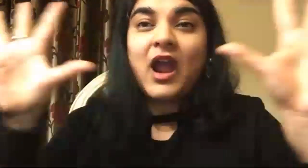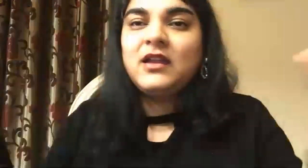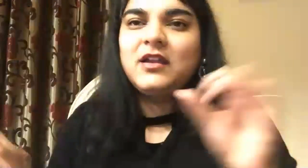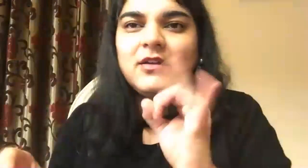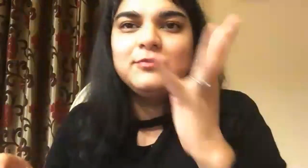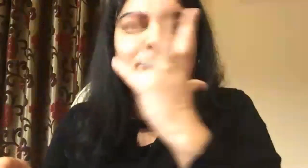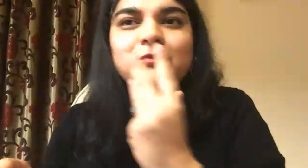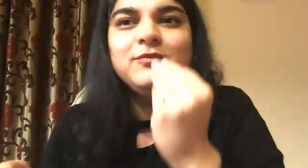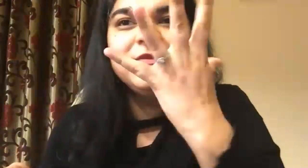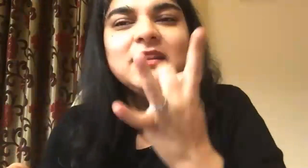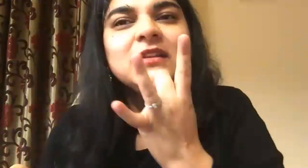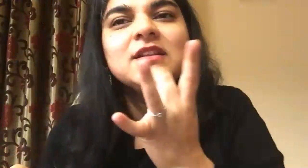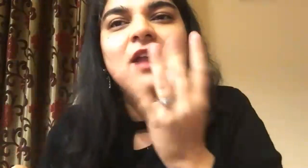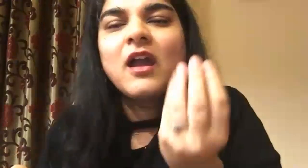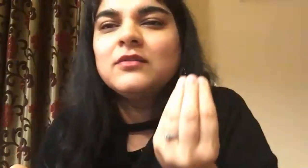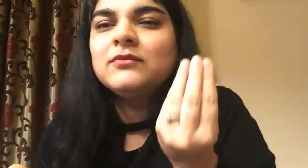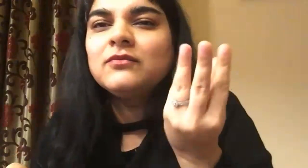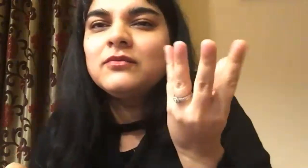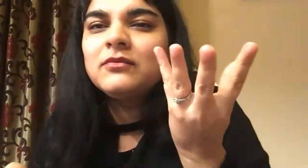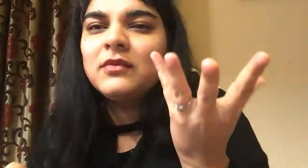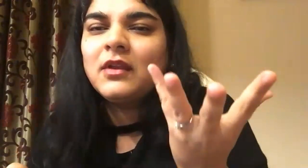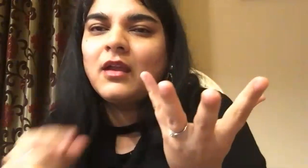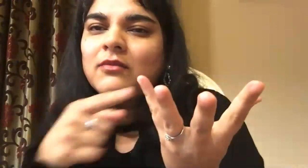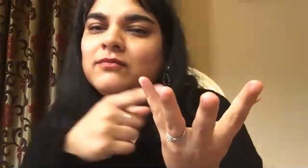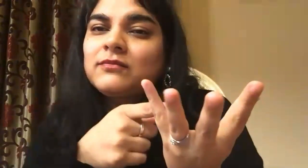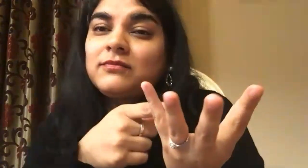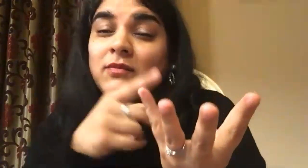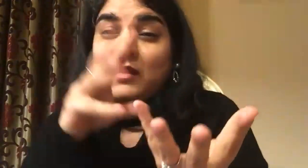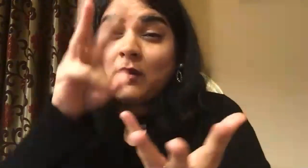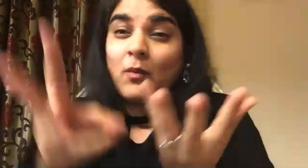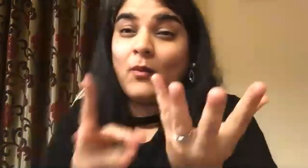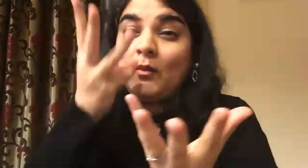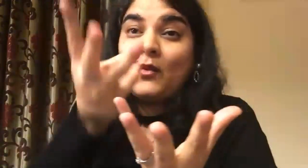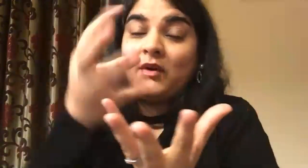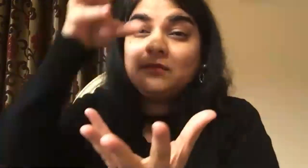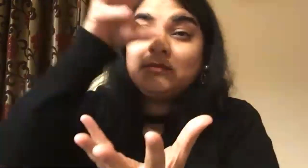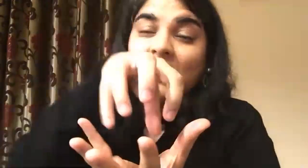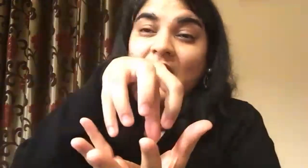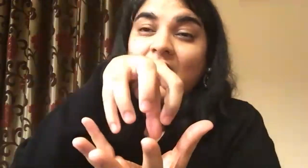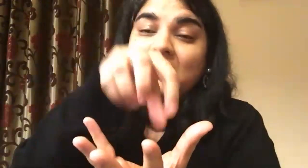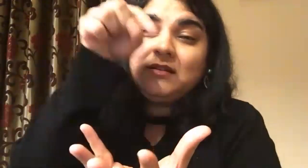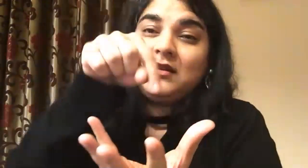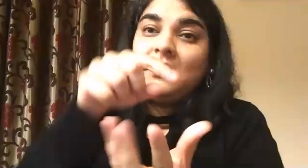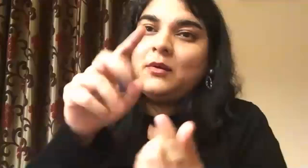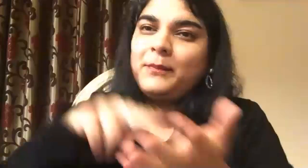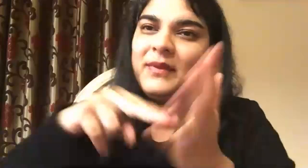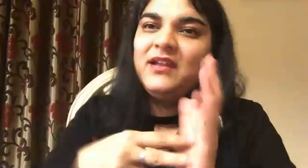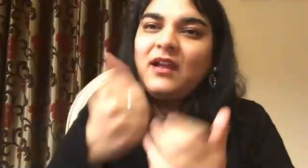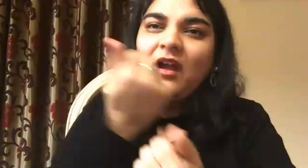Stop my video. Alt plus B button. To activate safe, press the button. Video settings. Button closed.